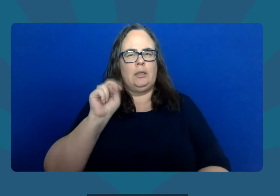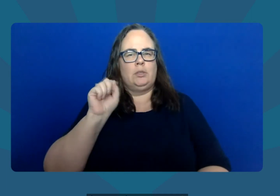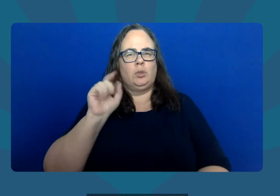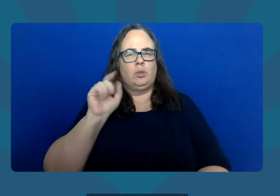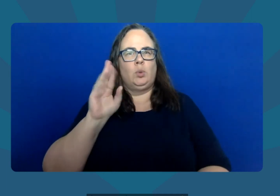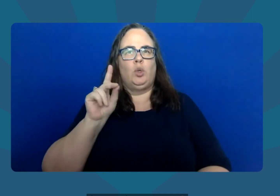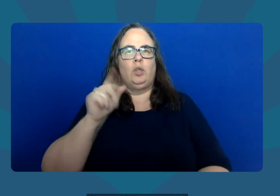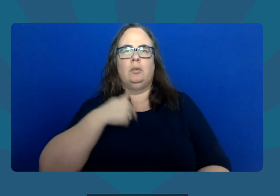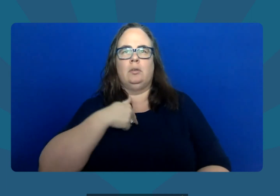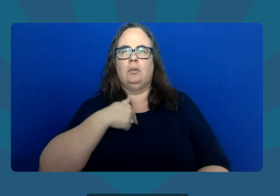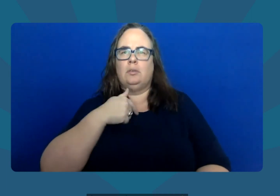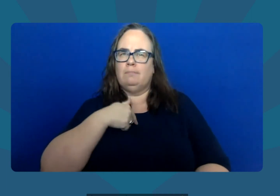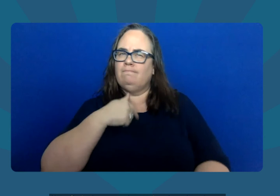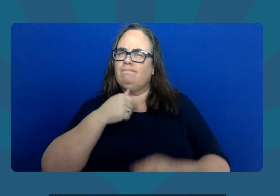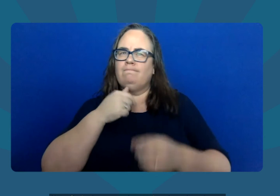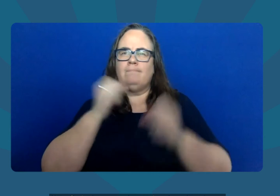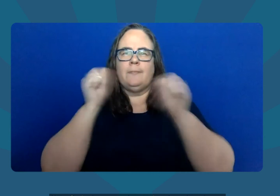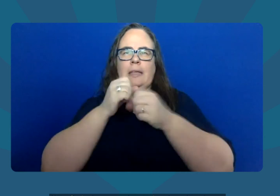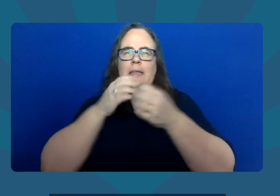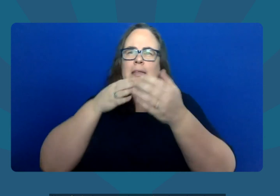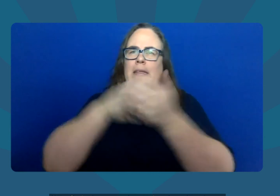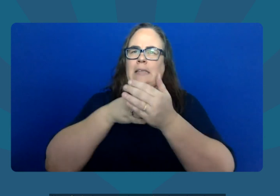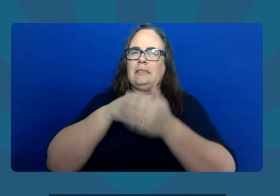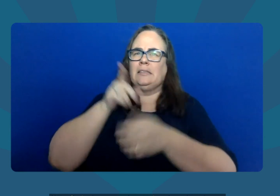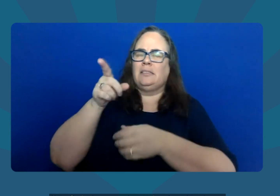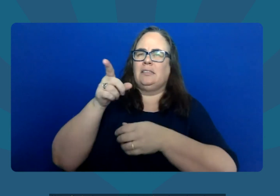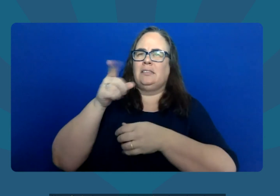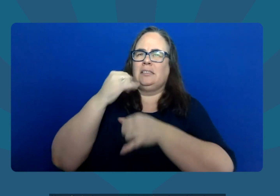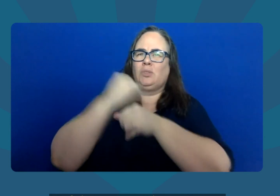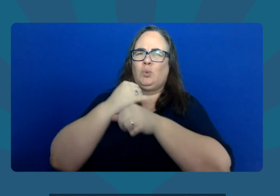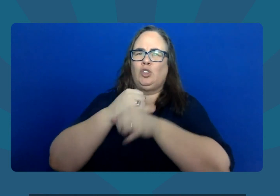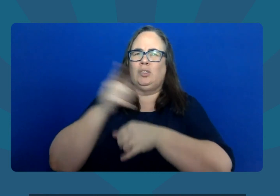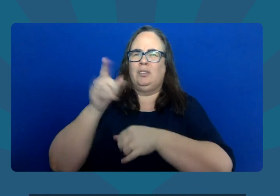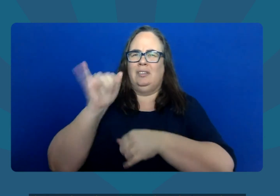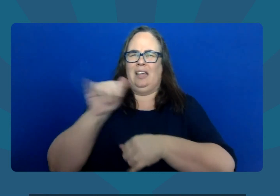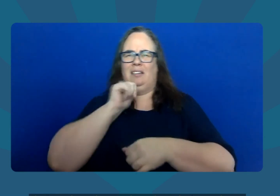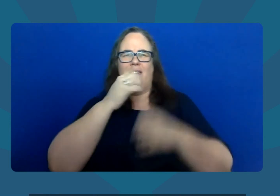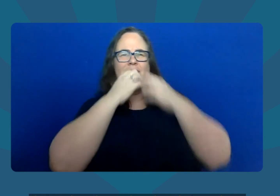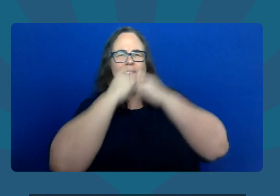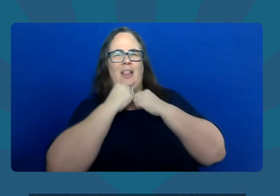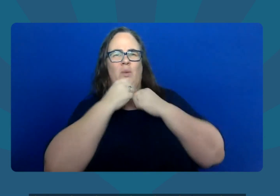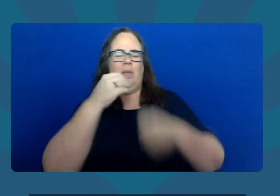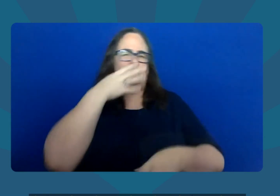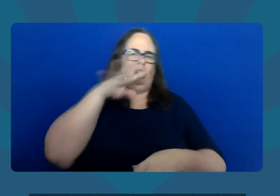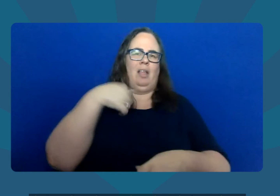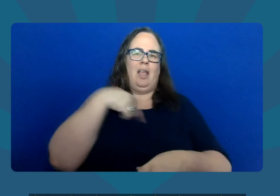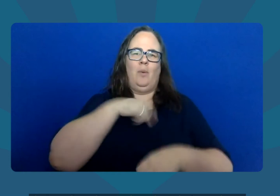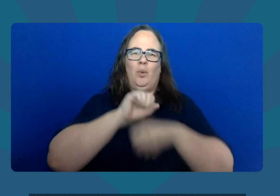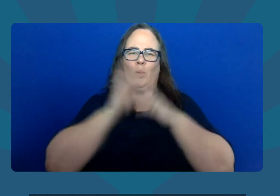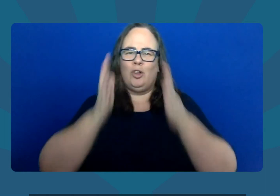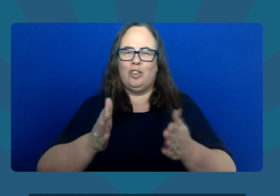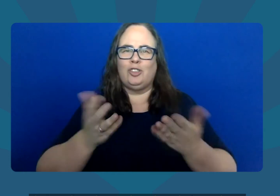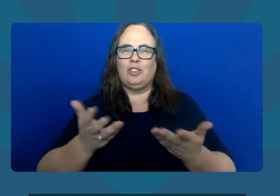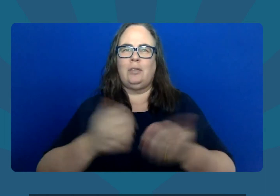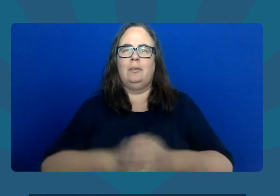As a union steward, I'm fighting against the institutions that undervalue and